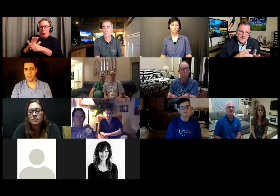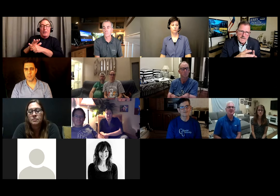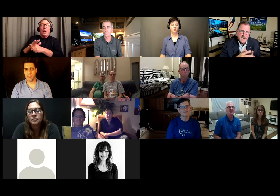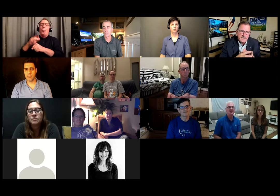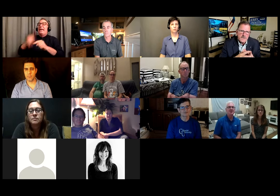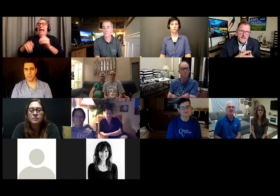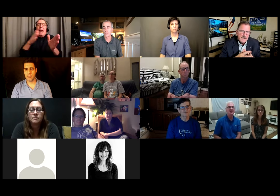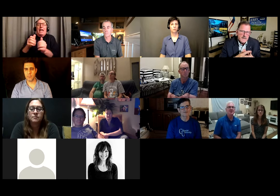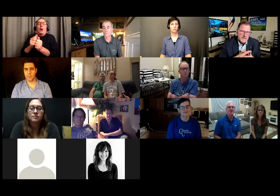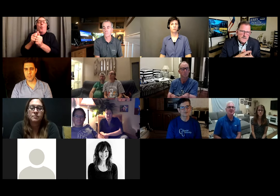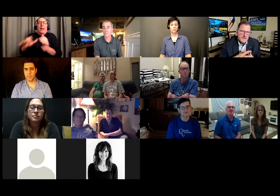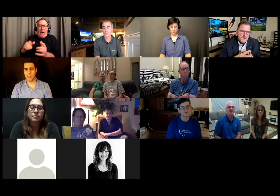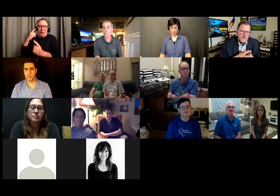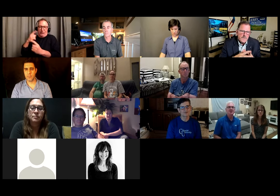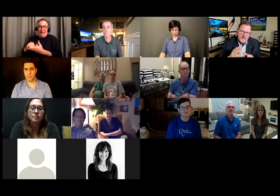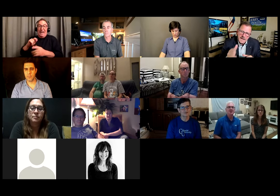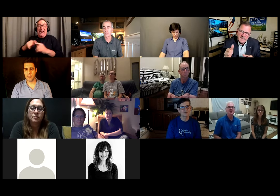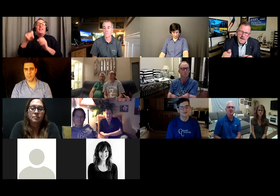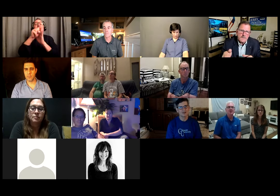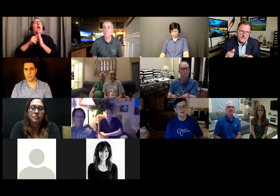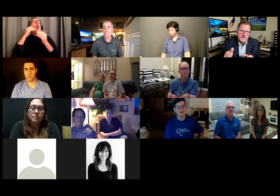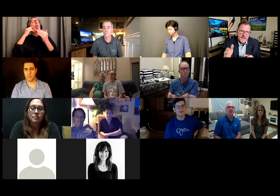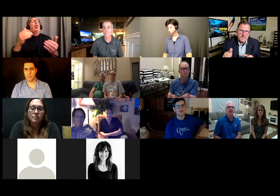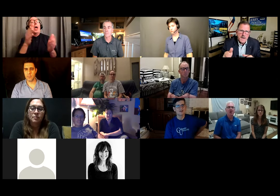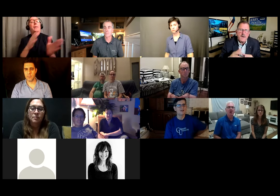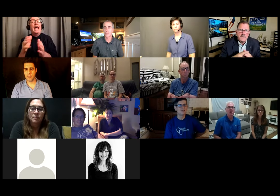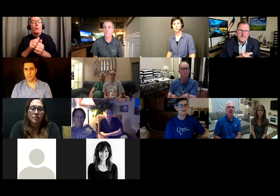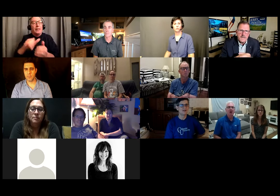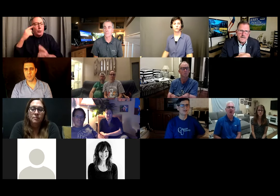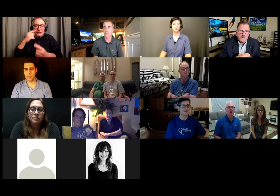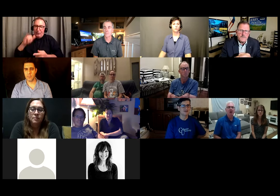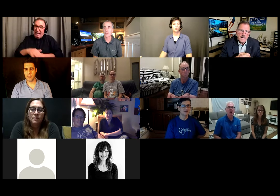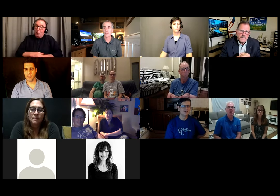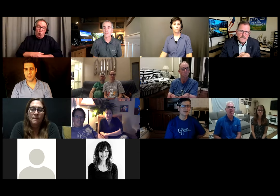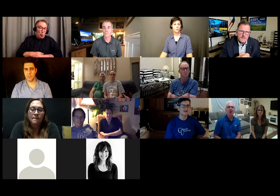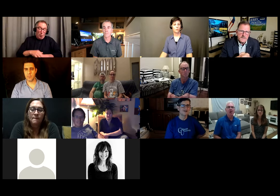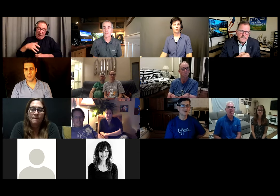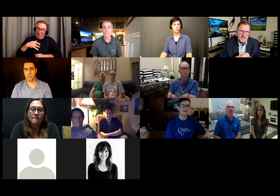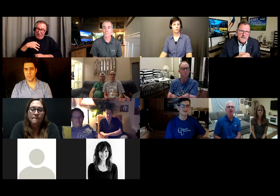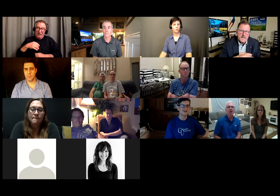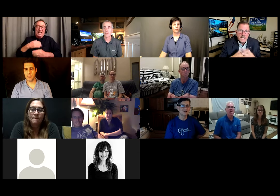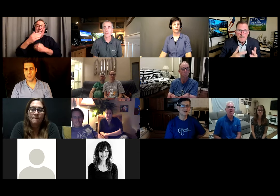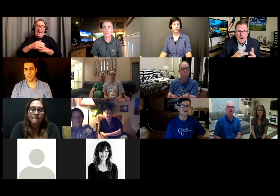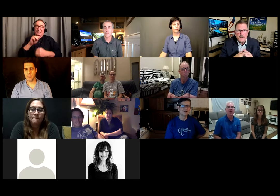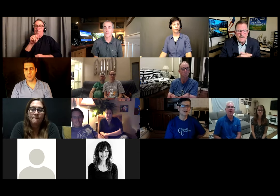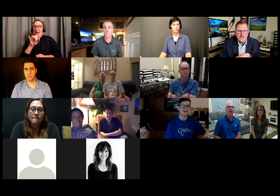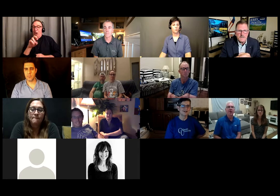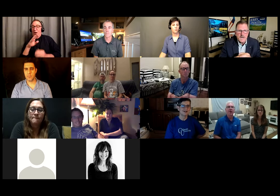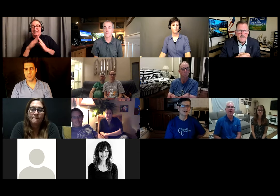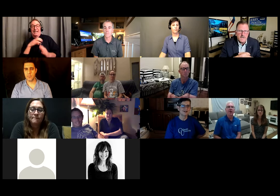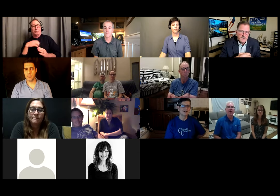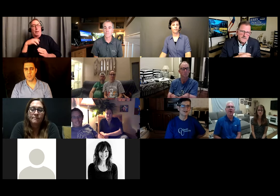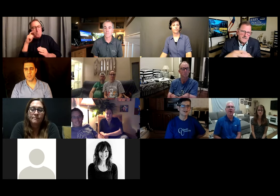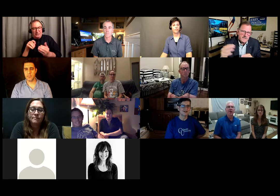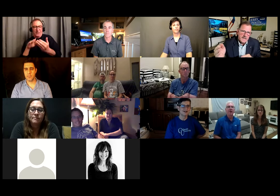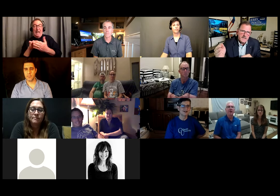state's making that mistake. So the next council, the next mayor and city council will have to deal with this. And I'm prepared to deal with this. I've